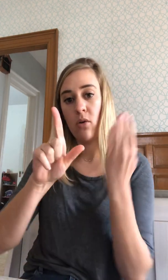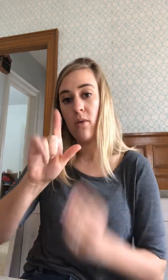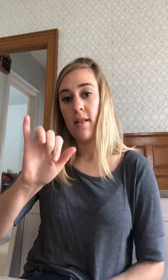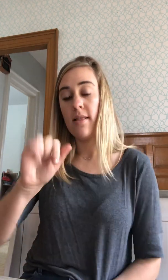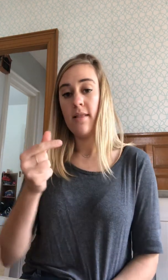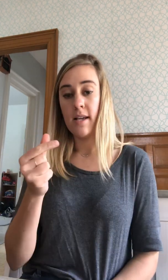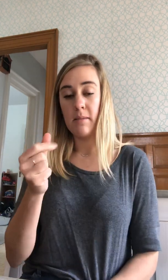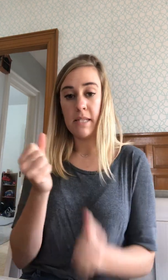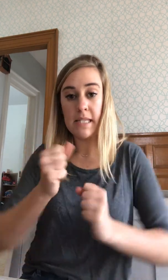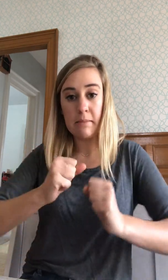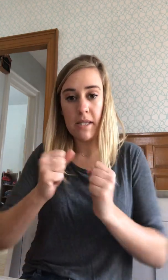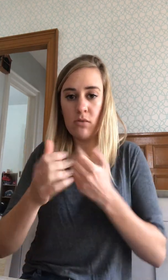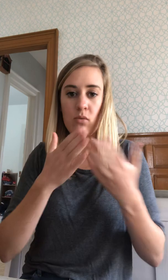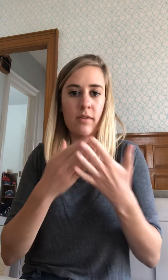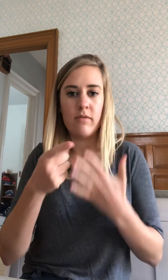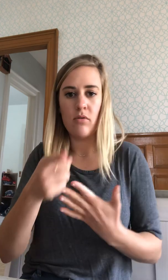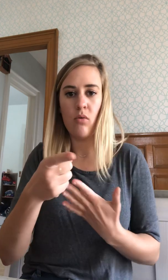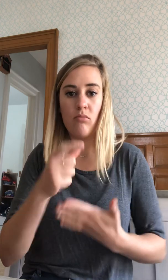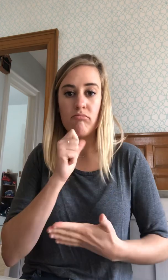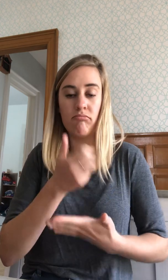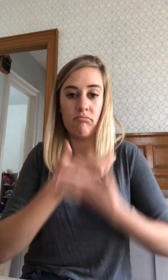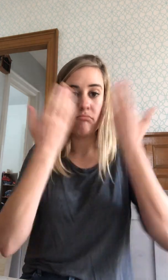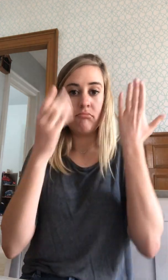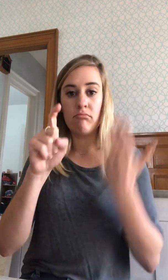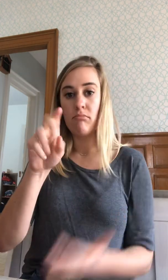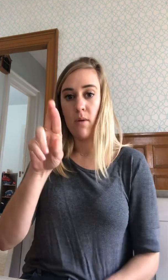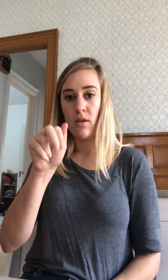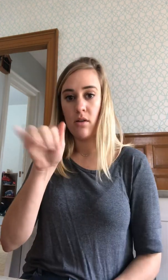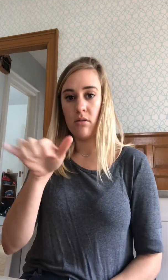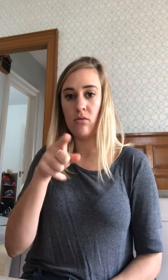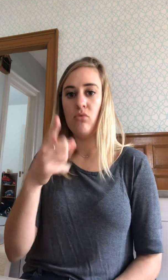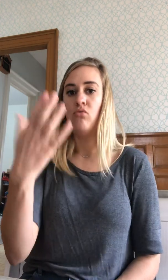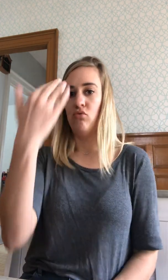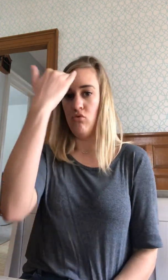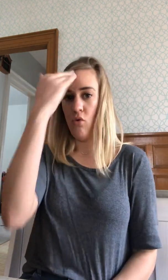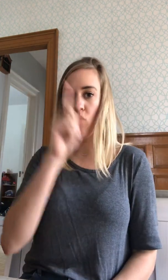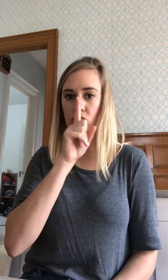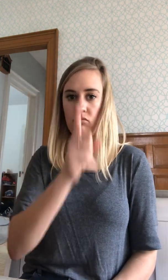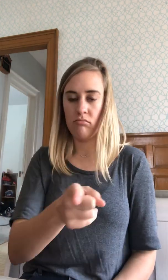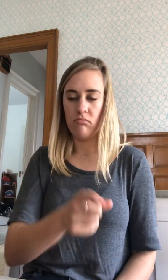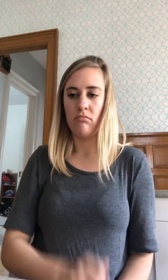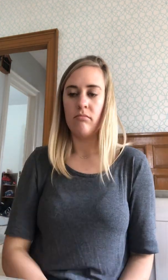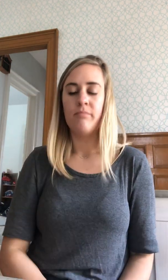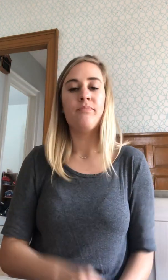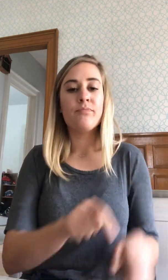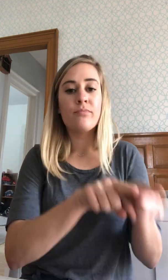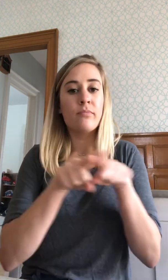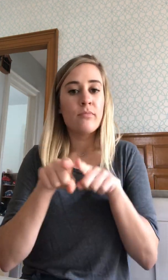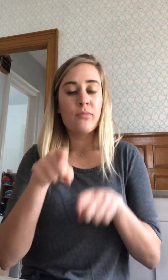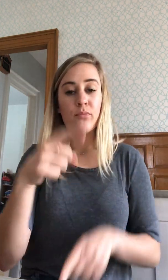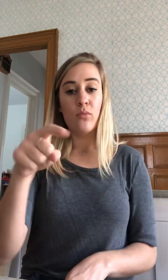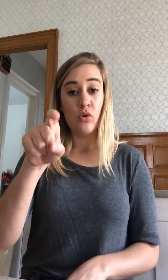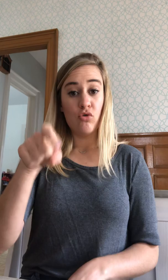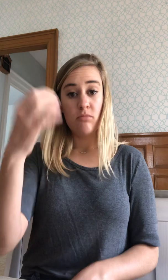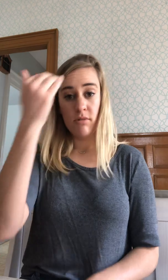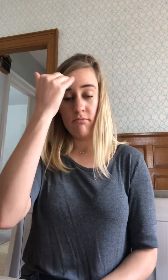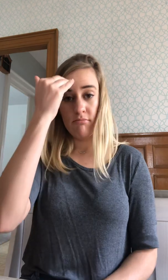see the radiograph, you know that will be true. You should also be aware that this was an orthodontic patient. You see there's only